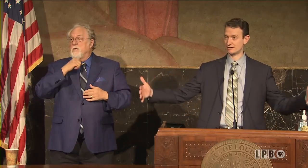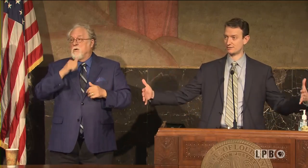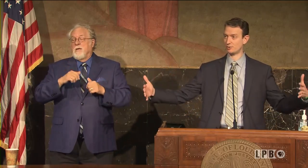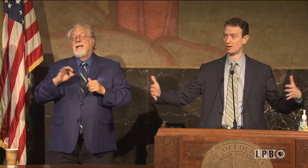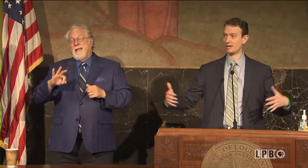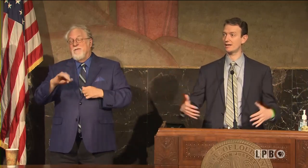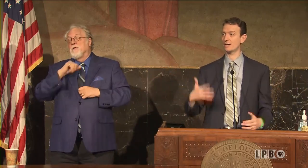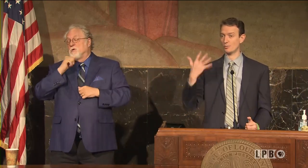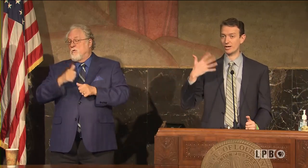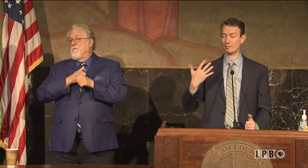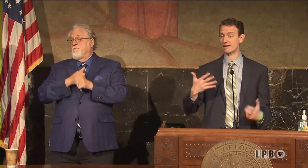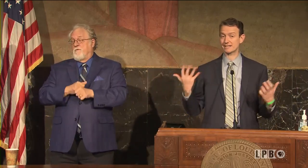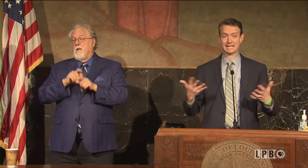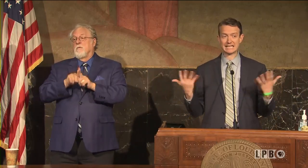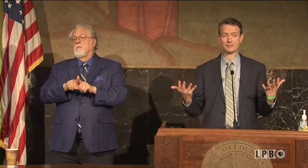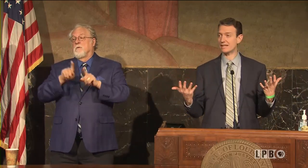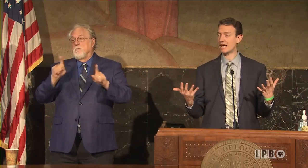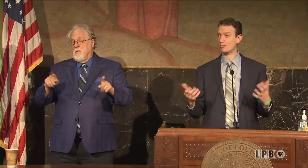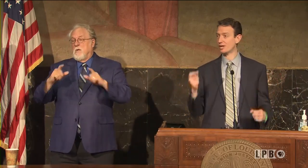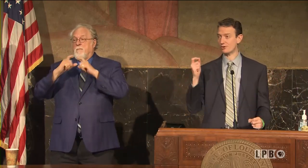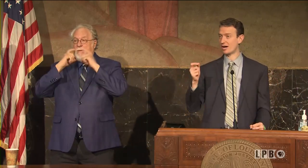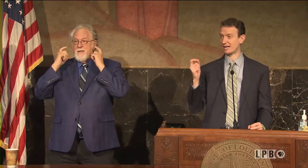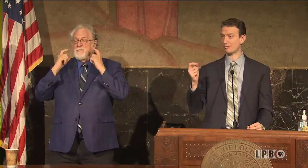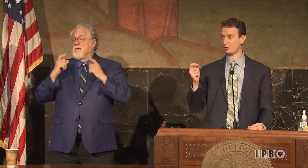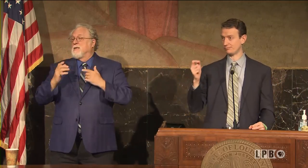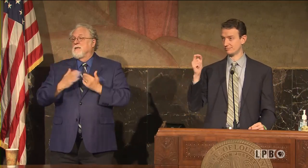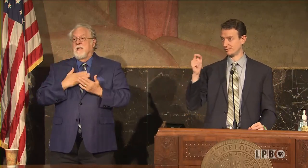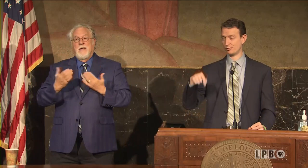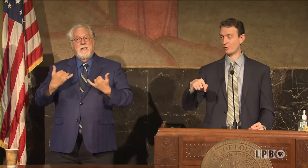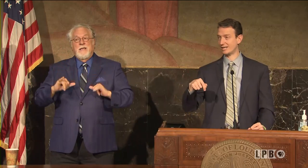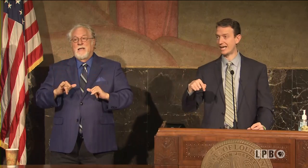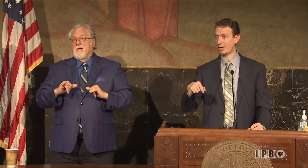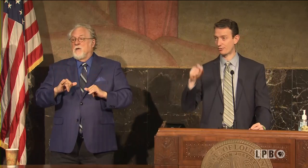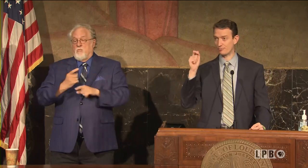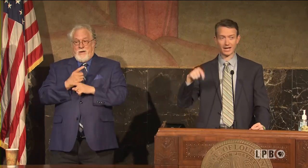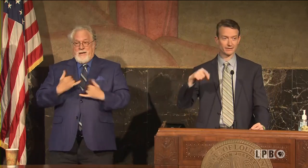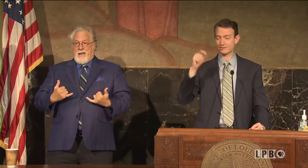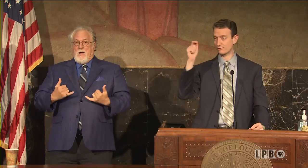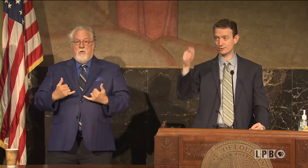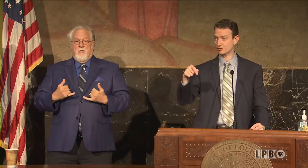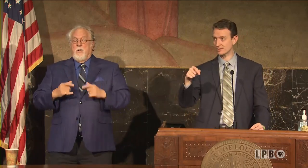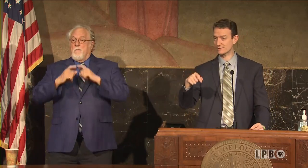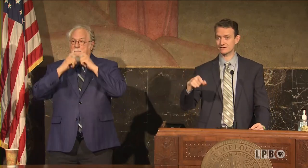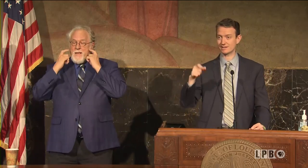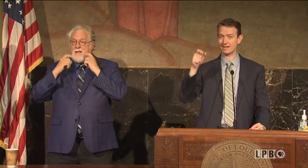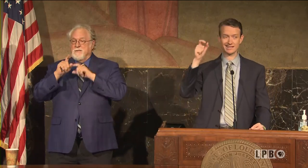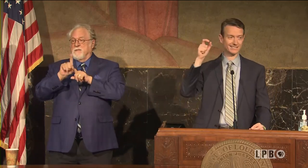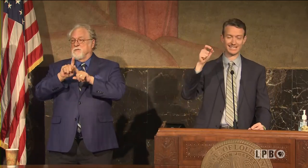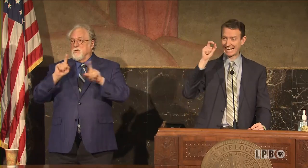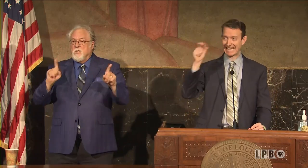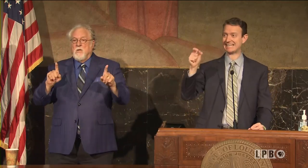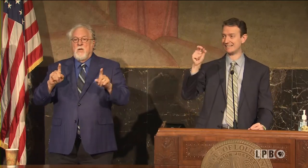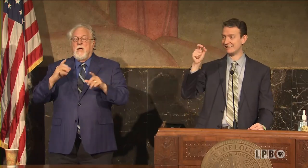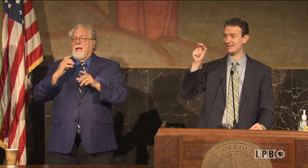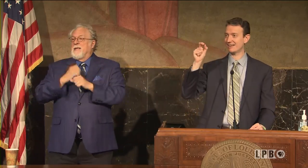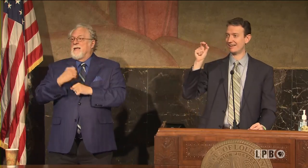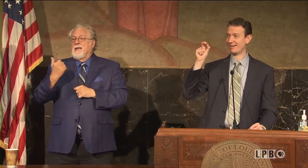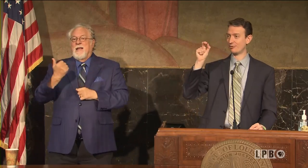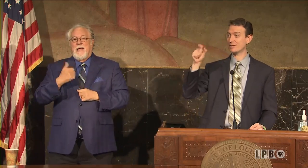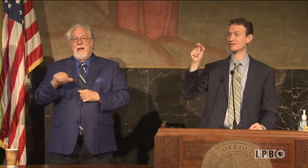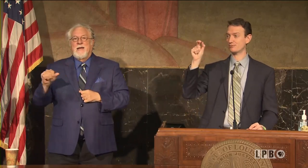staying 6 feet away, wearing a mask. Even then, we are not able, right now, through masks, through social distancing, to get